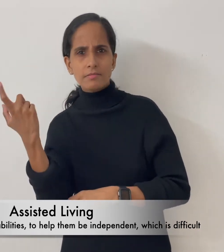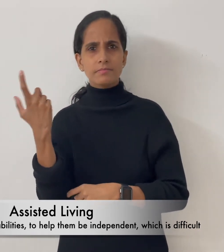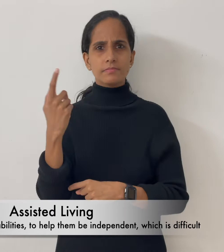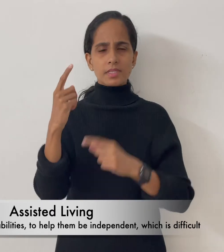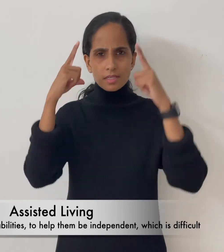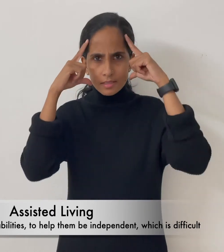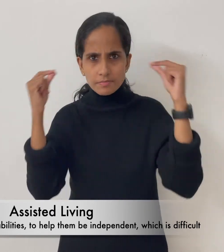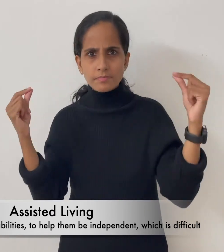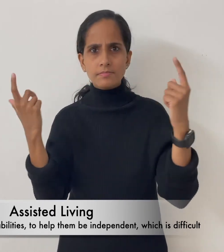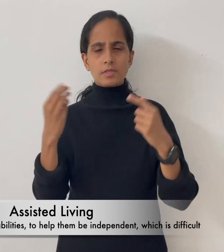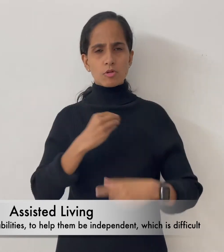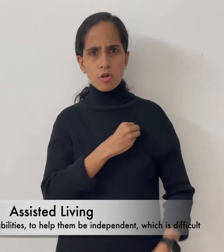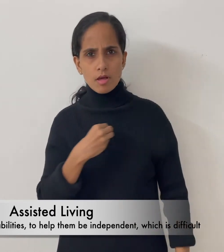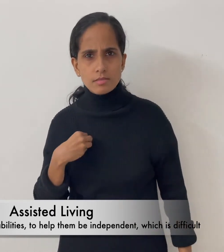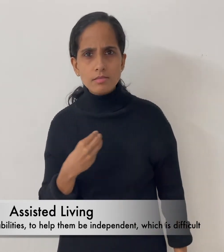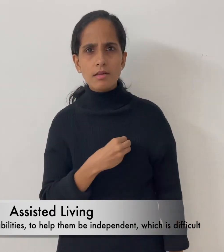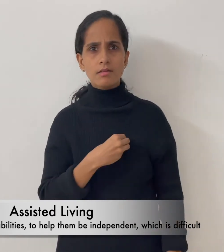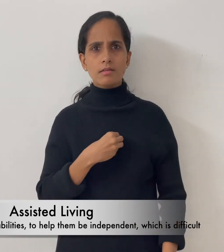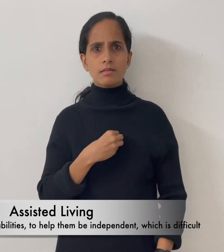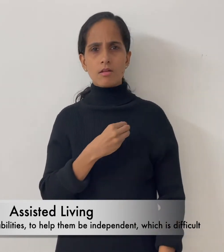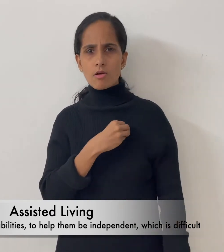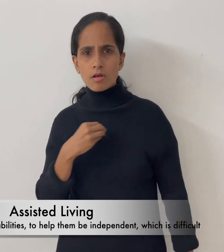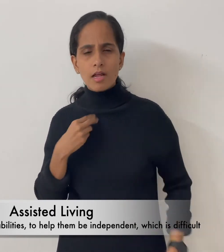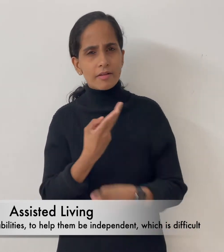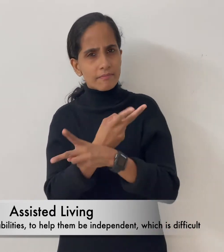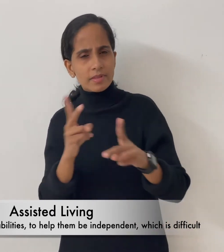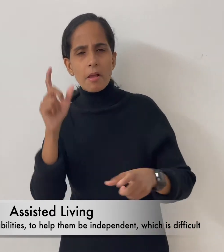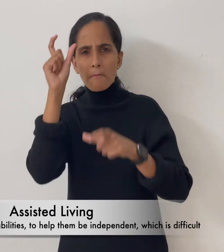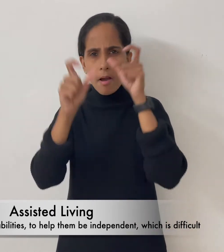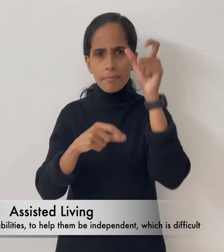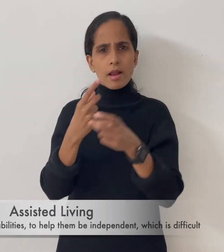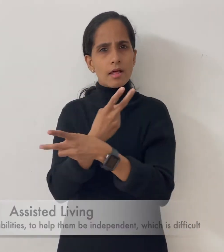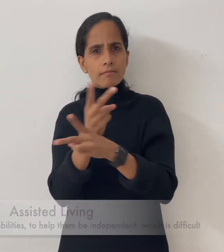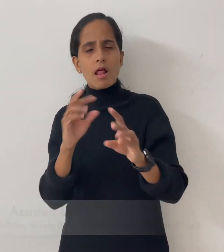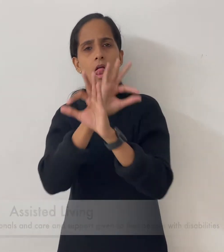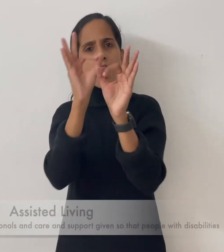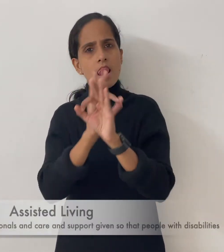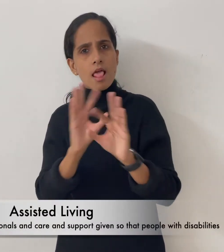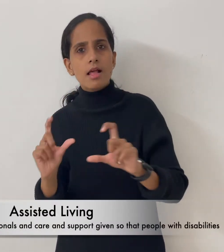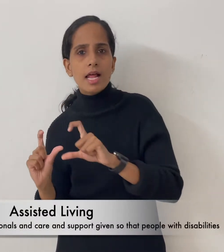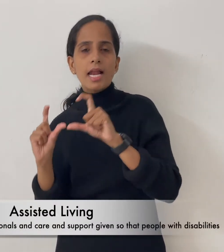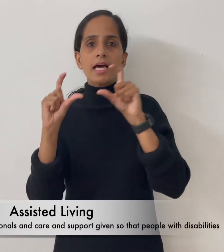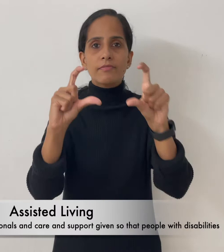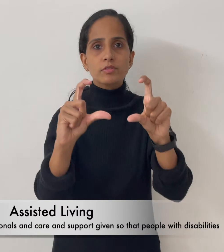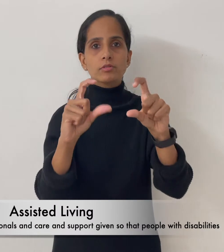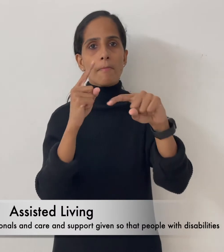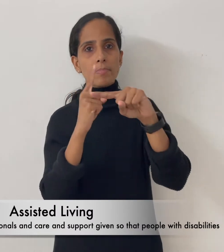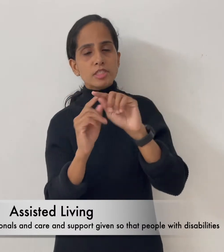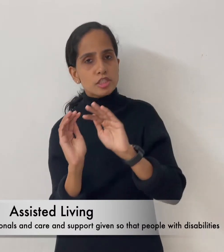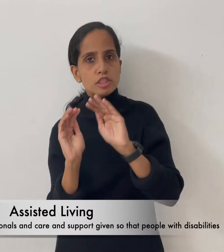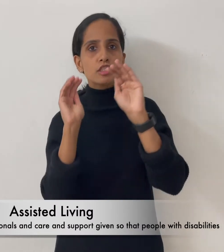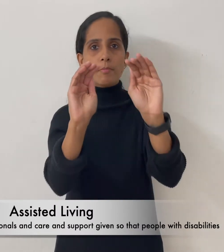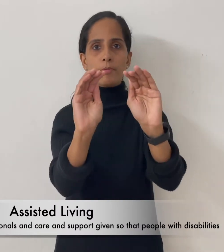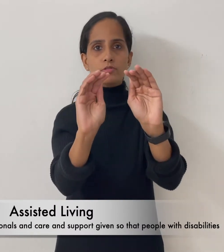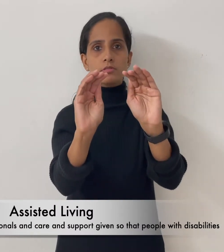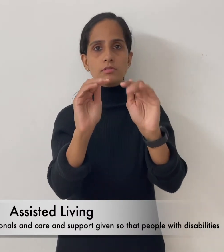which is difficult, so monitoring by medical professionals and care and support given so that people